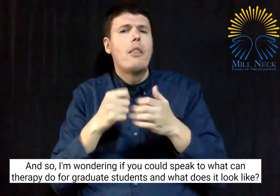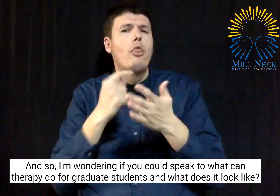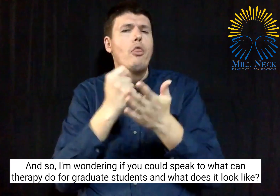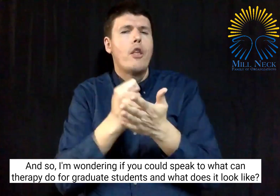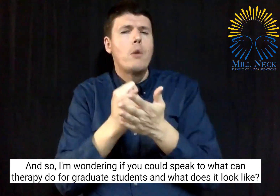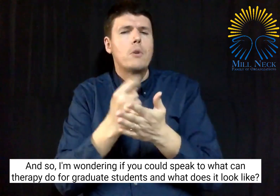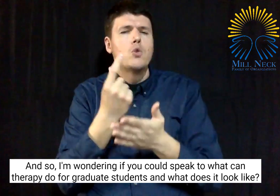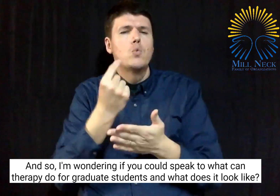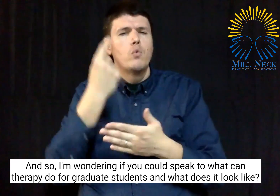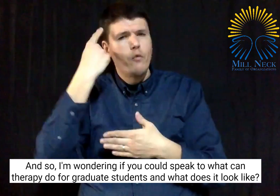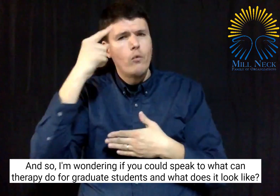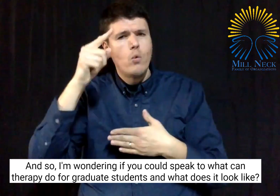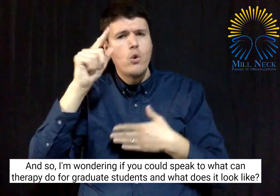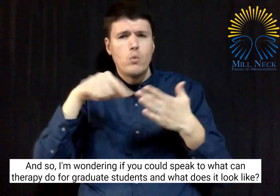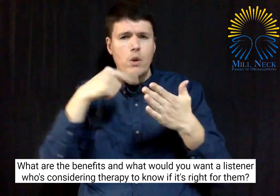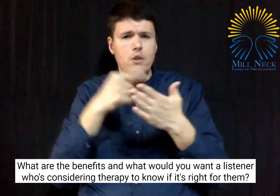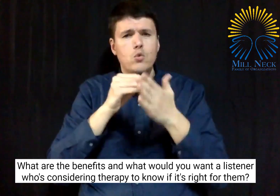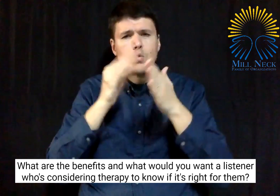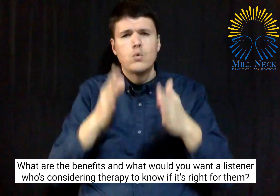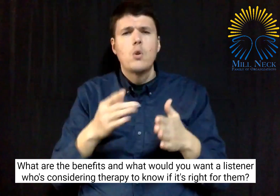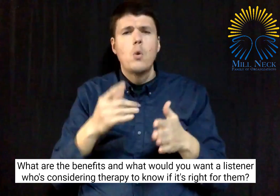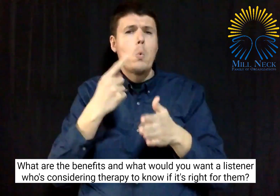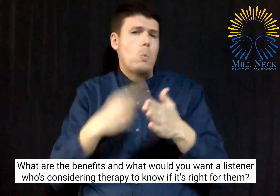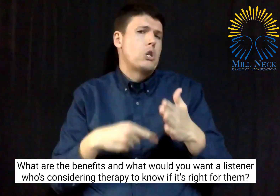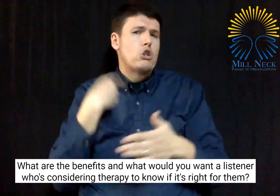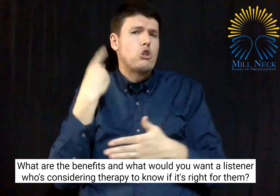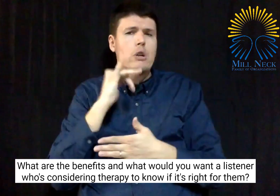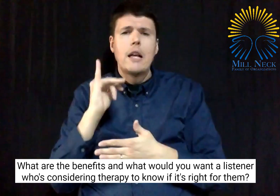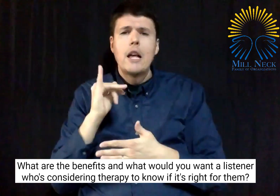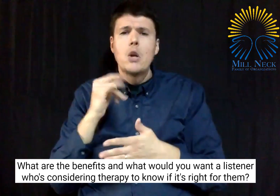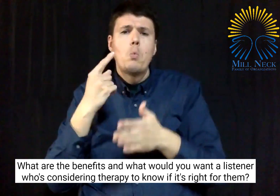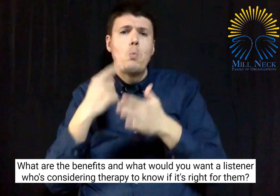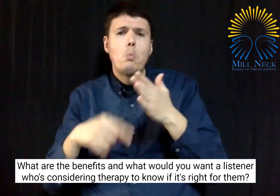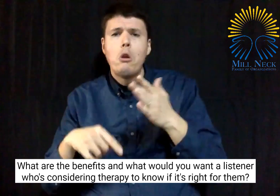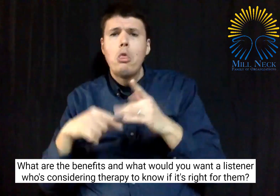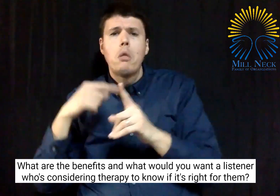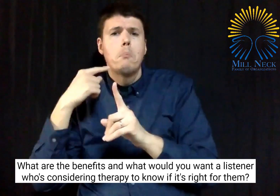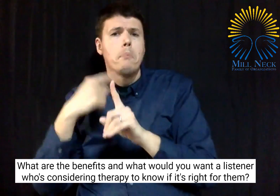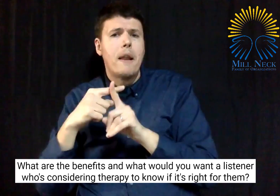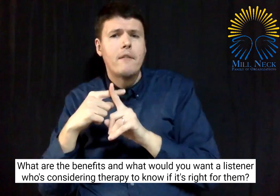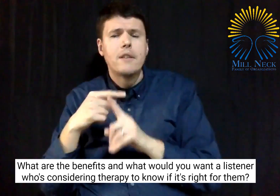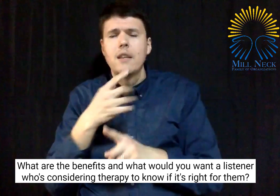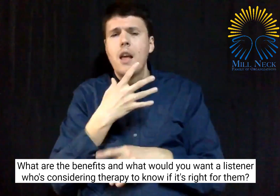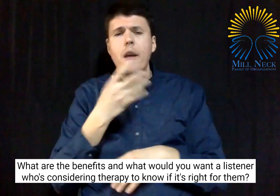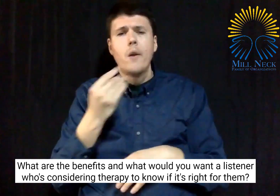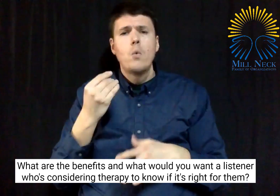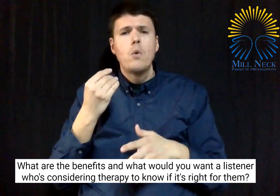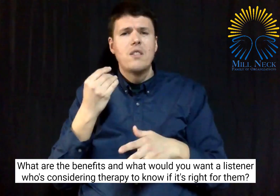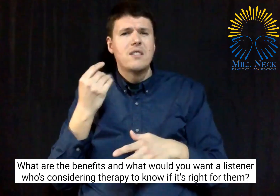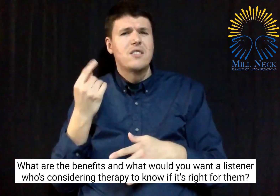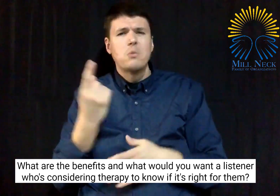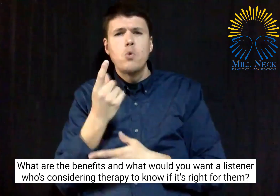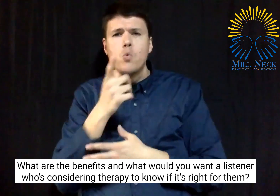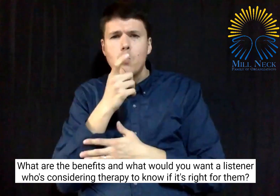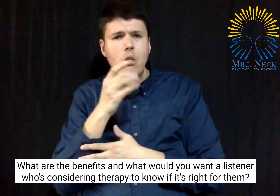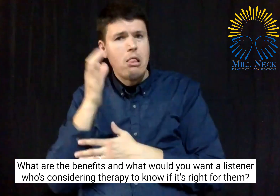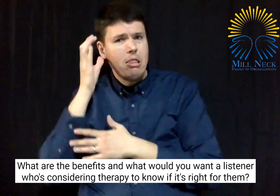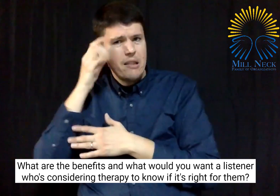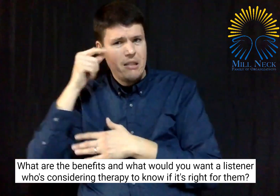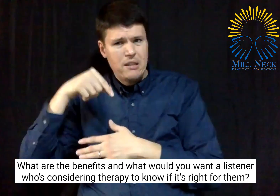graduate students and what does it look like? What are the benefits? And what would you want a listener who's considering therapy to know if it's